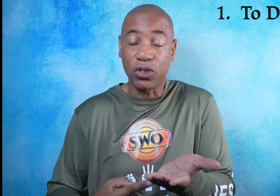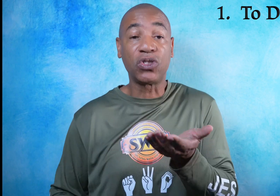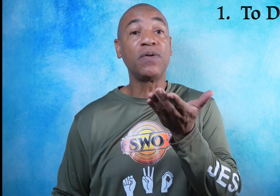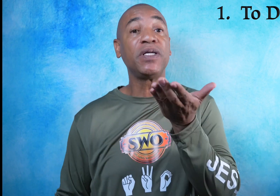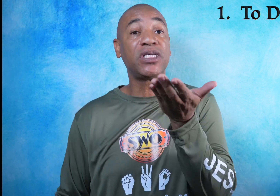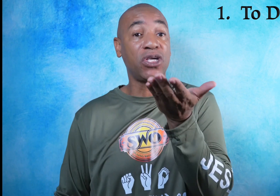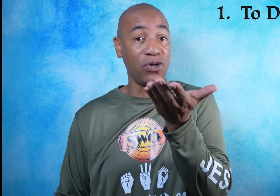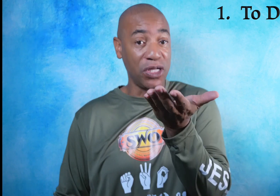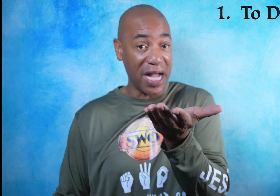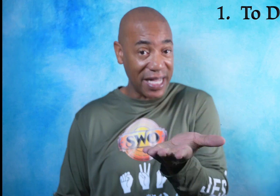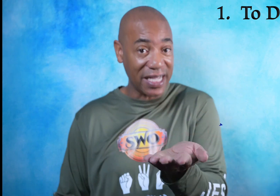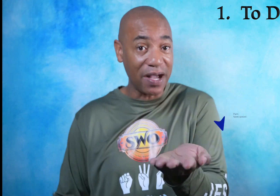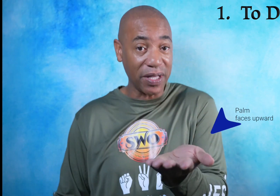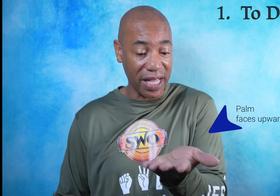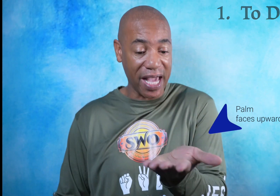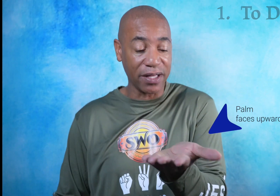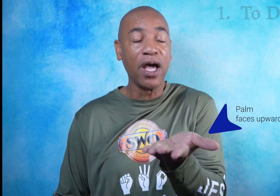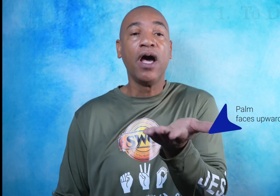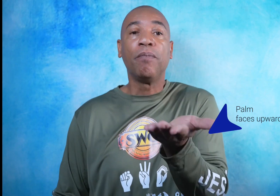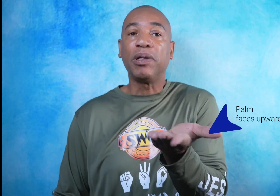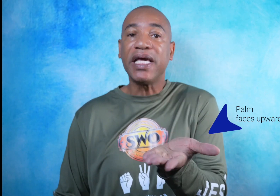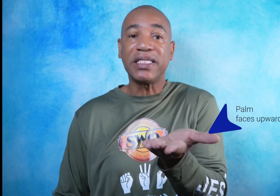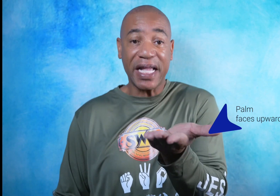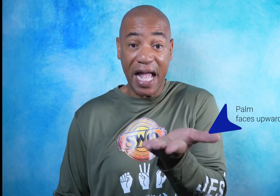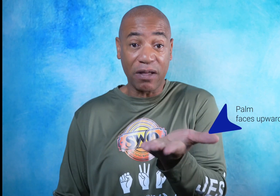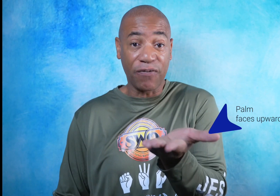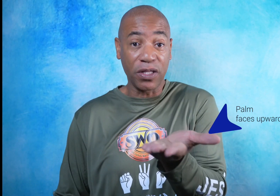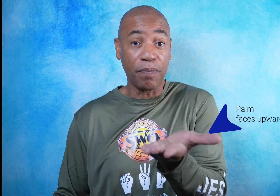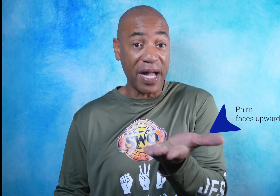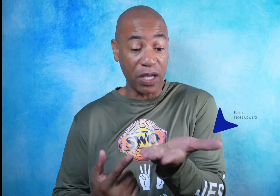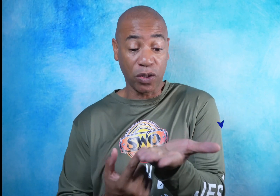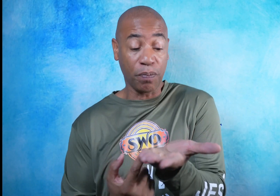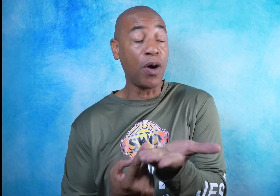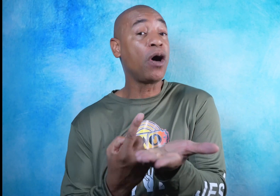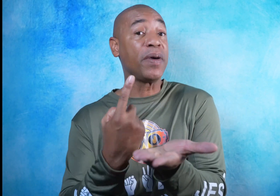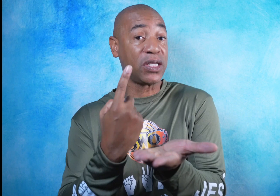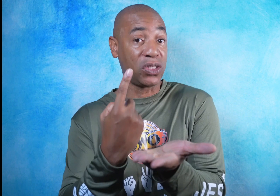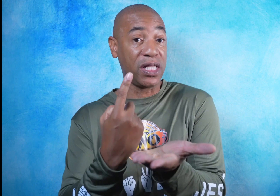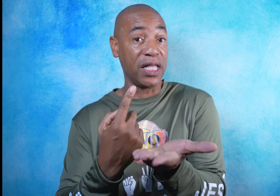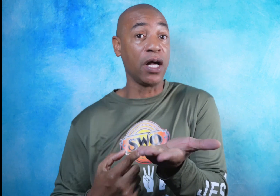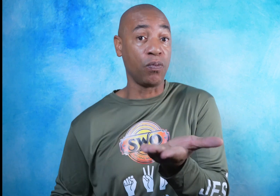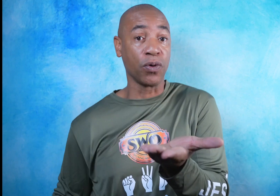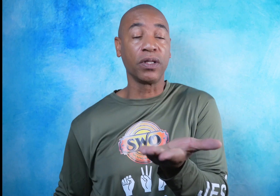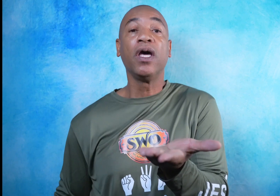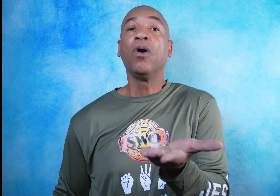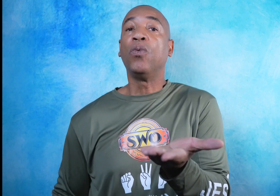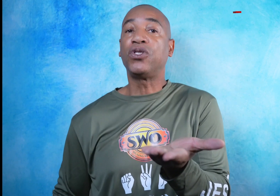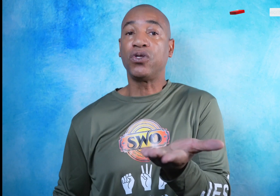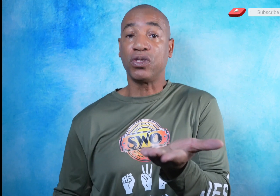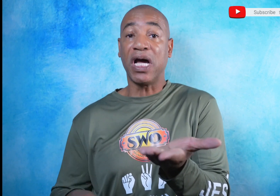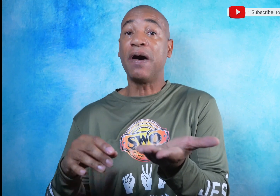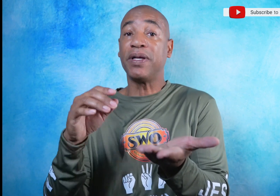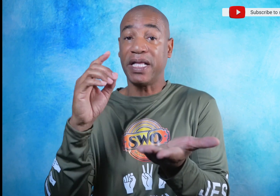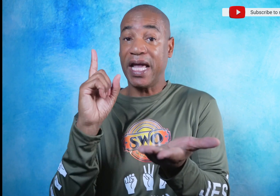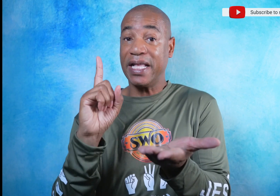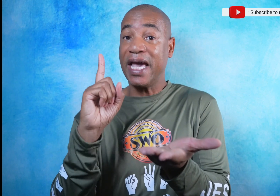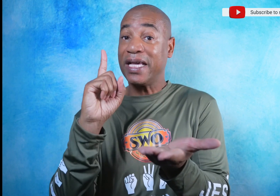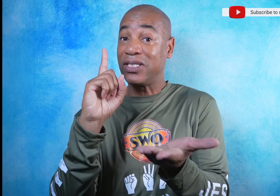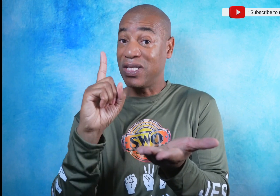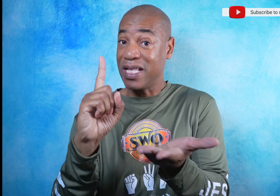you simply take your non-dominant hand, place that out in front of the body with the palm extended upward. With your dominant hand, extend